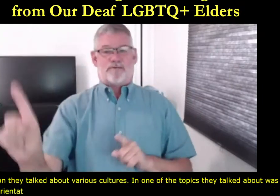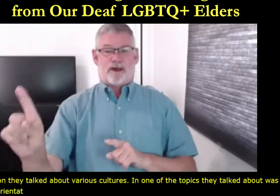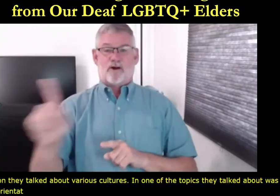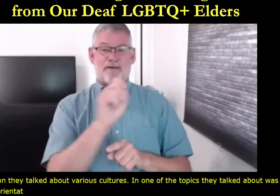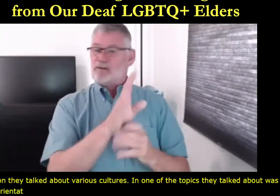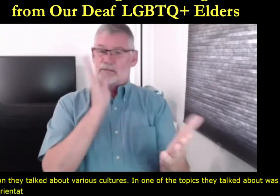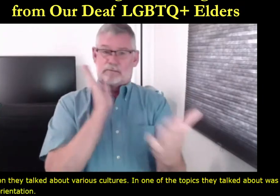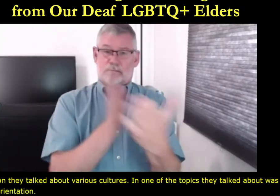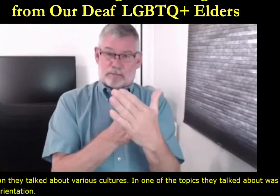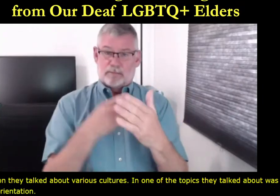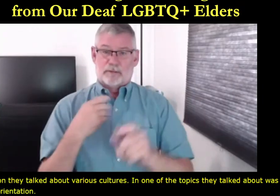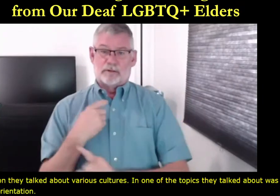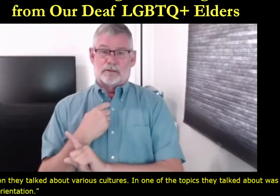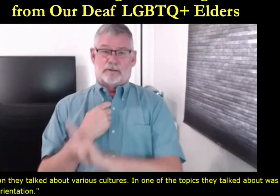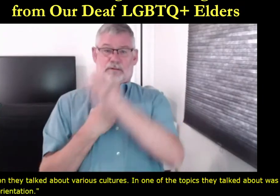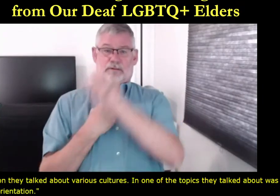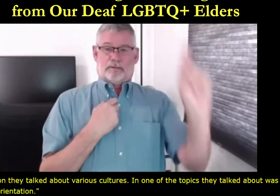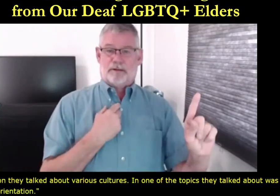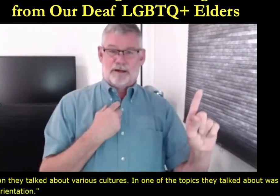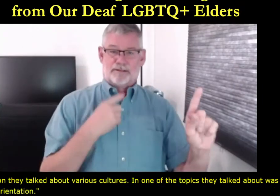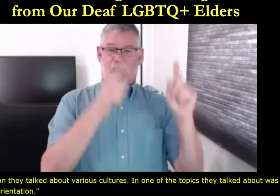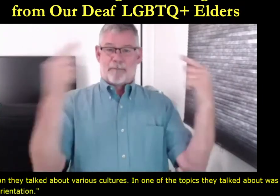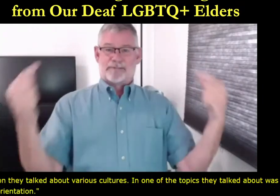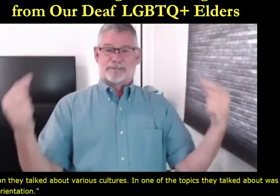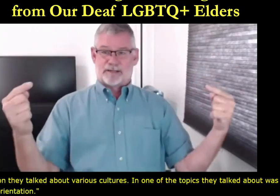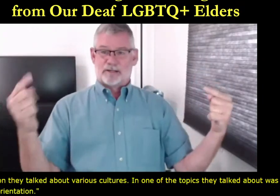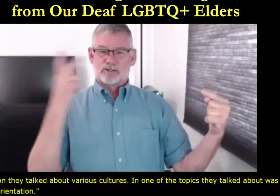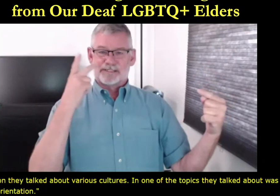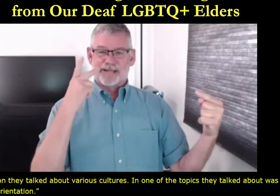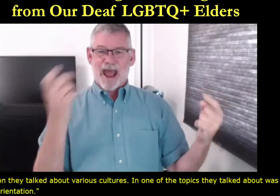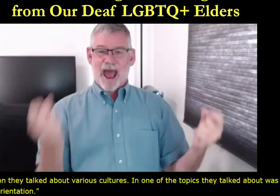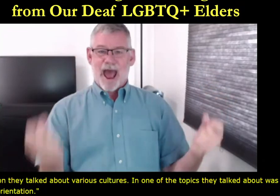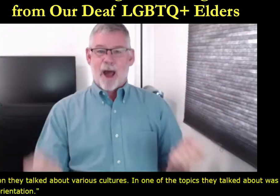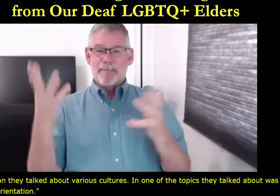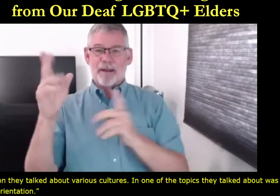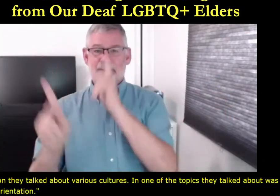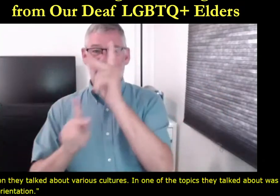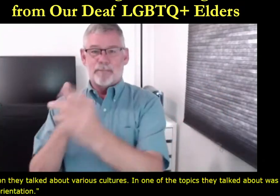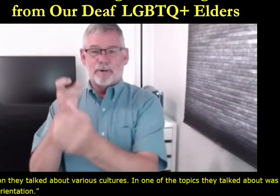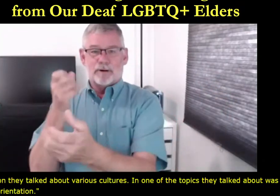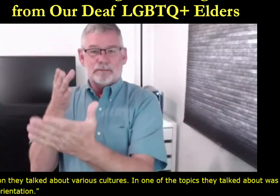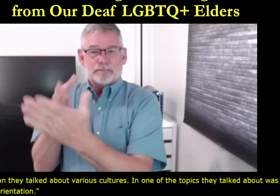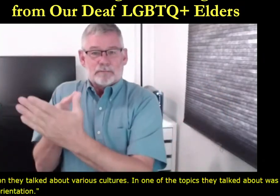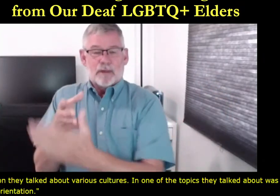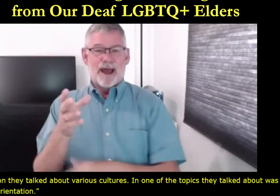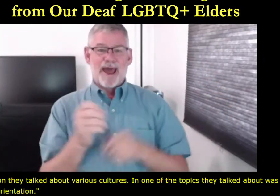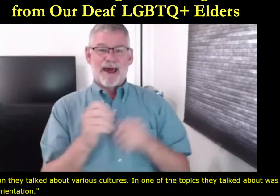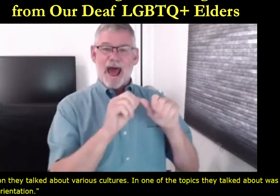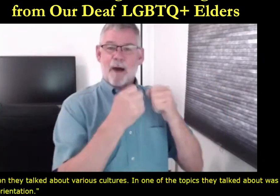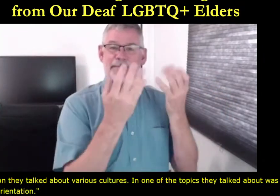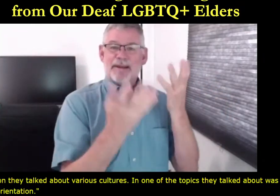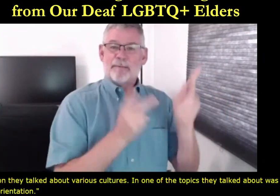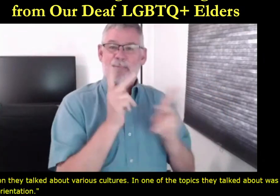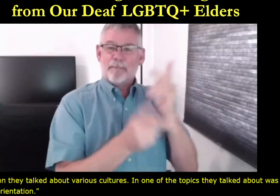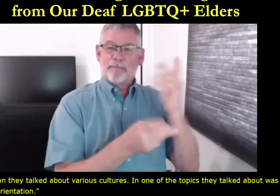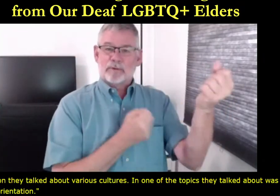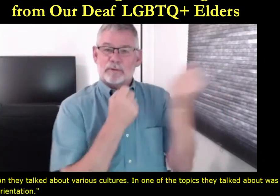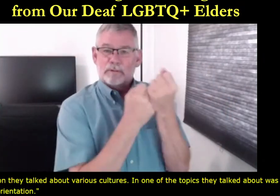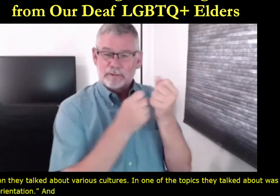and people who supported the gay community would go to one area and people who were opposed to the gay and lgbt issues